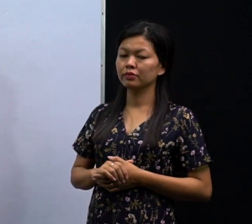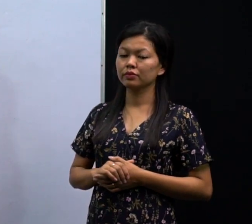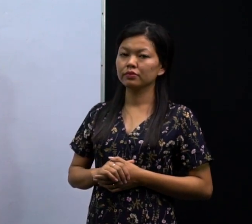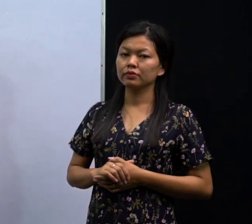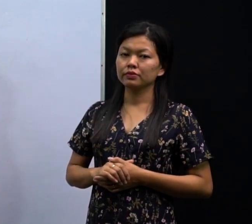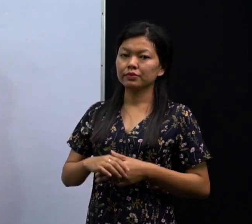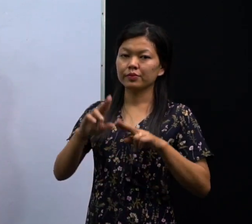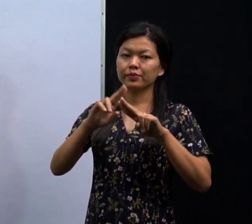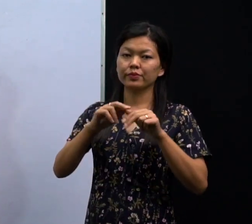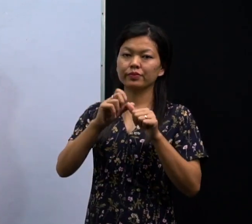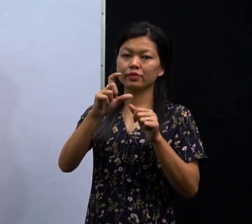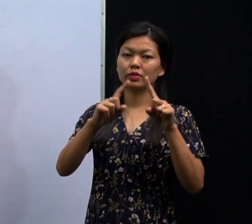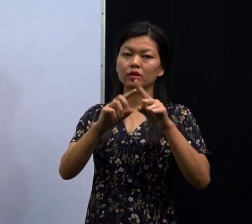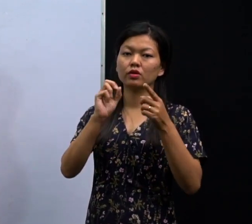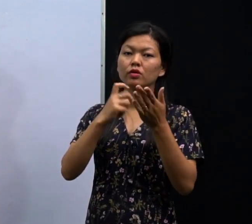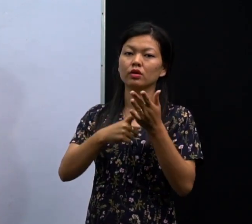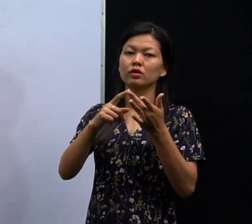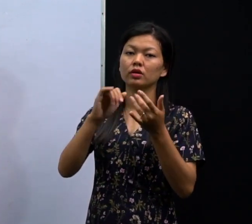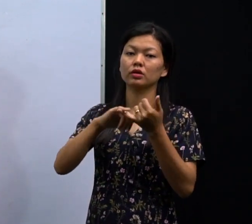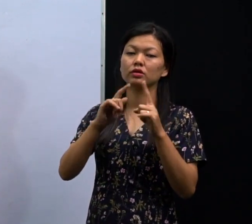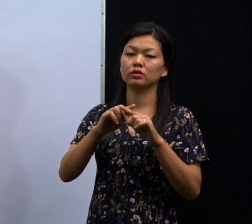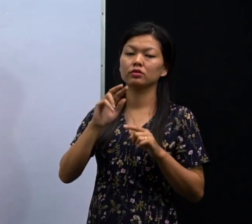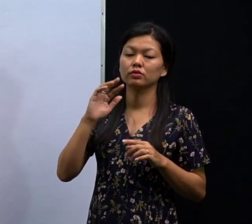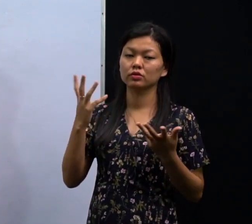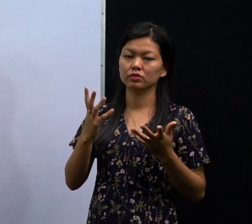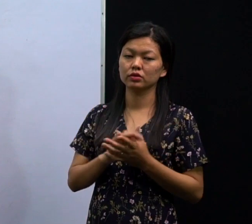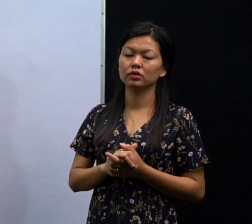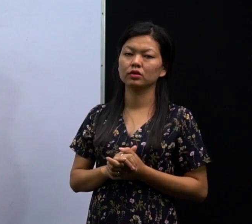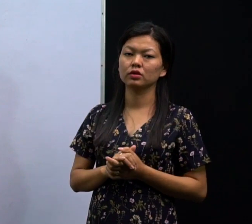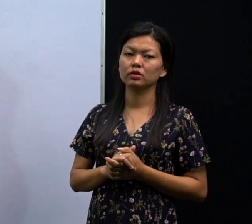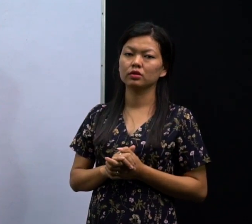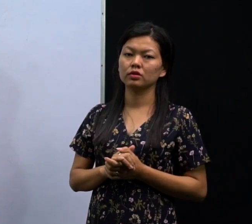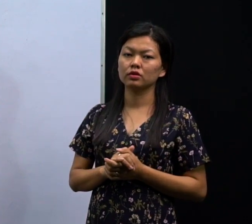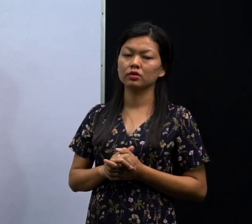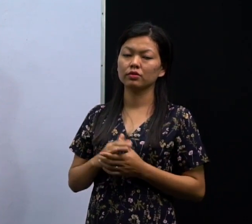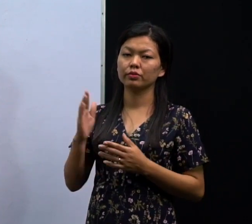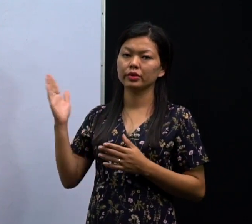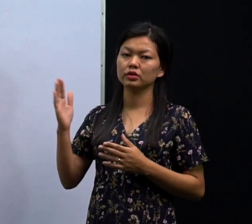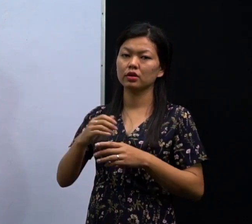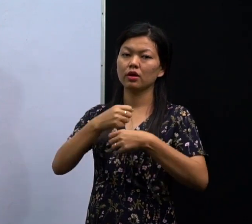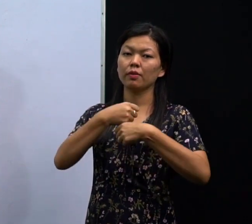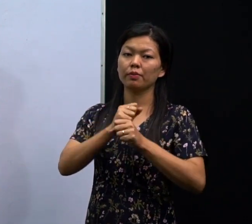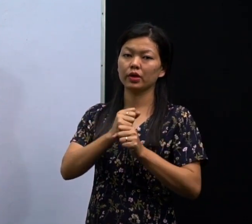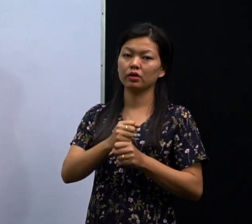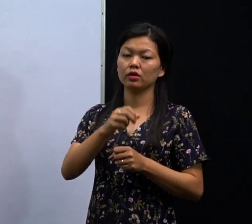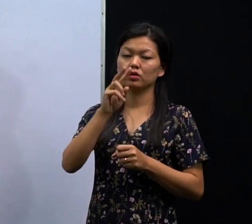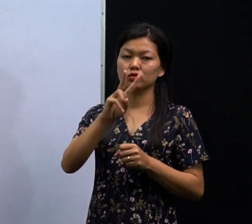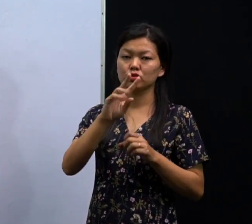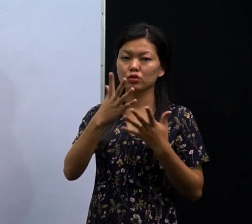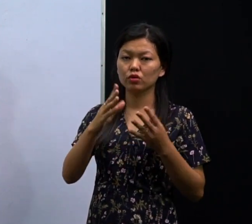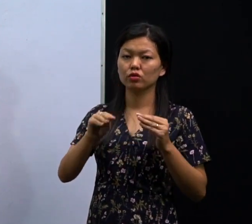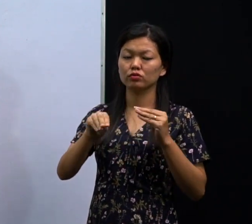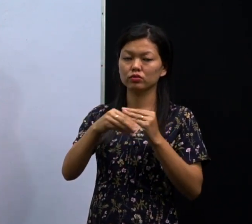Okay, factorize. What do you mean by factorize? Factorize is you have to produce two or more factor